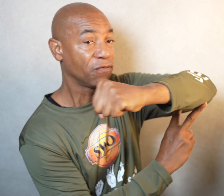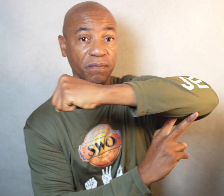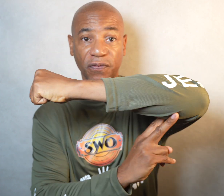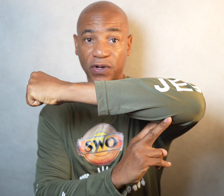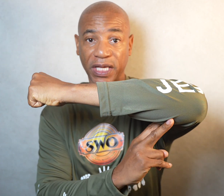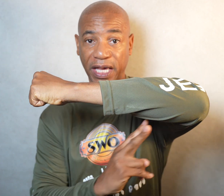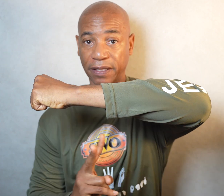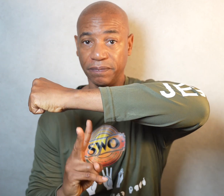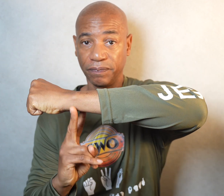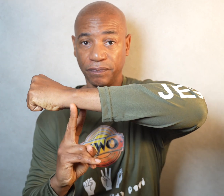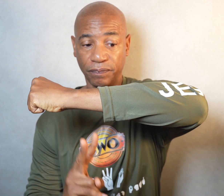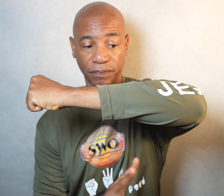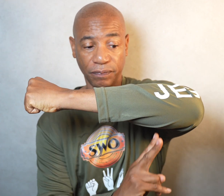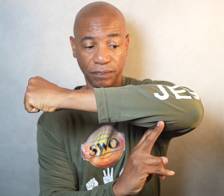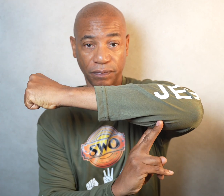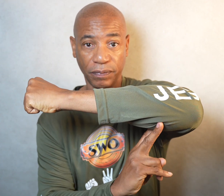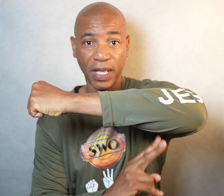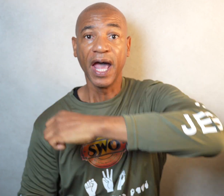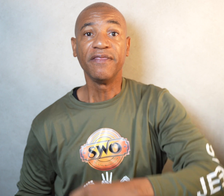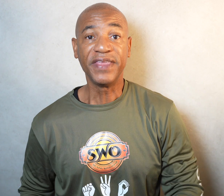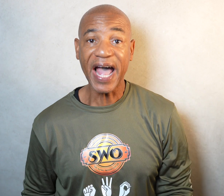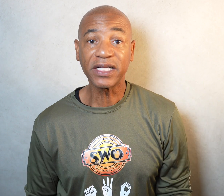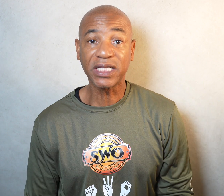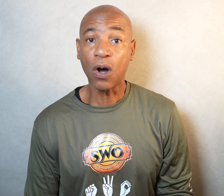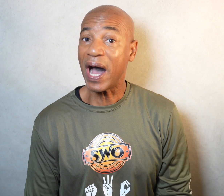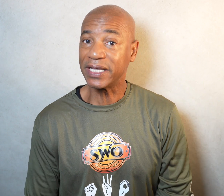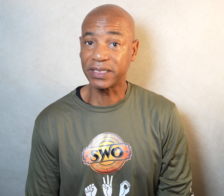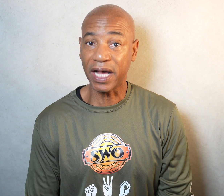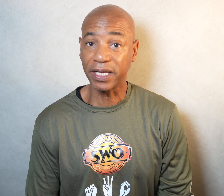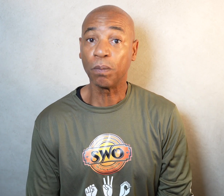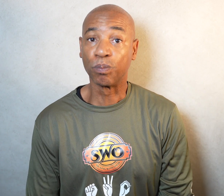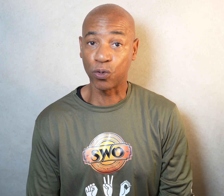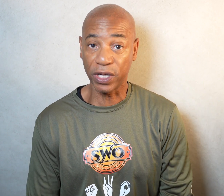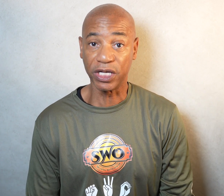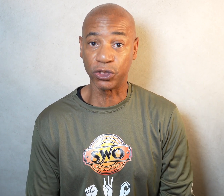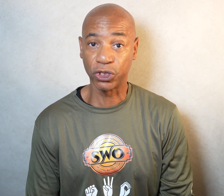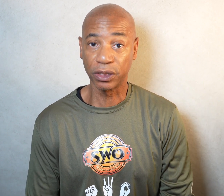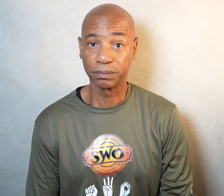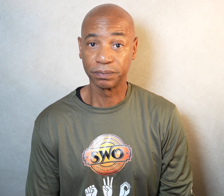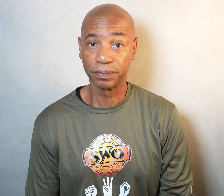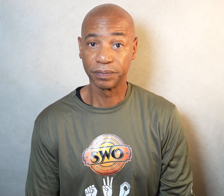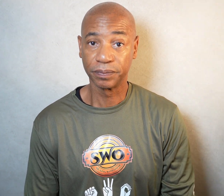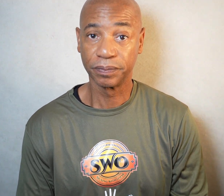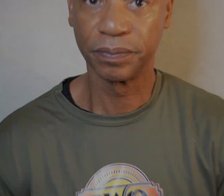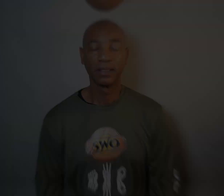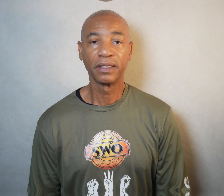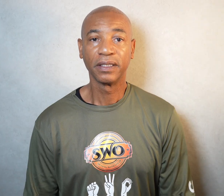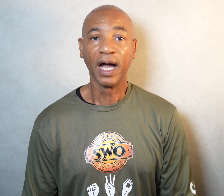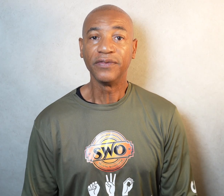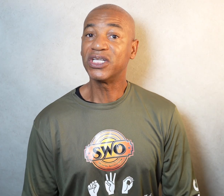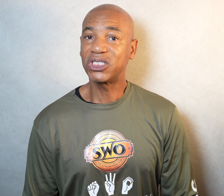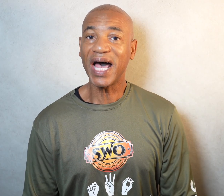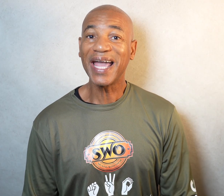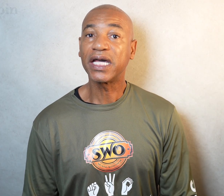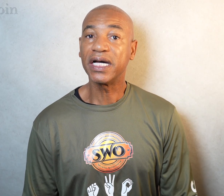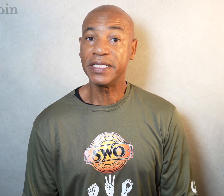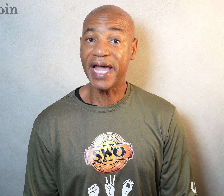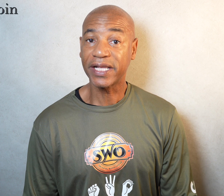From the front again. That is how I sign bridge. The sign connect